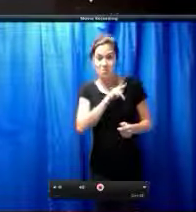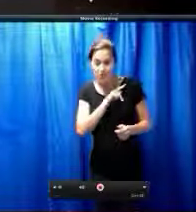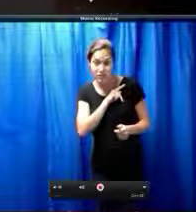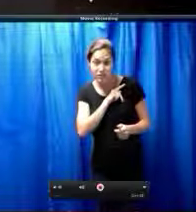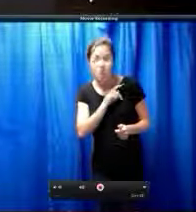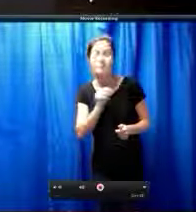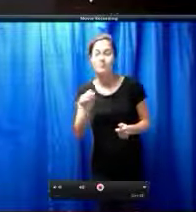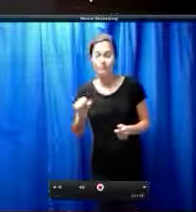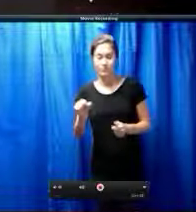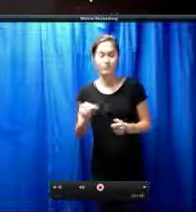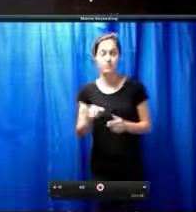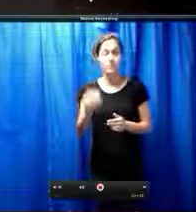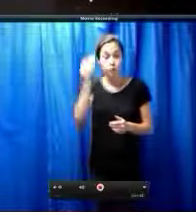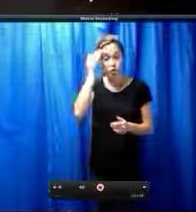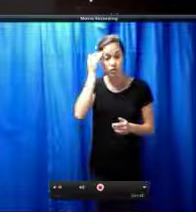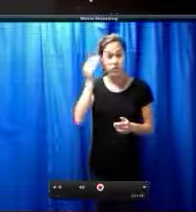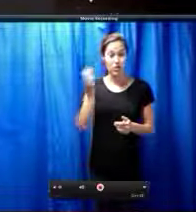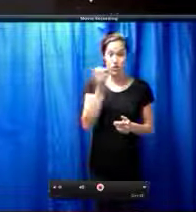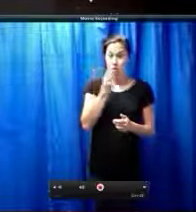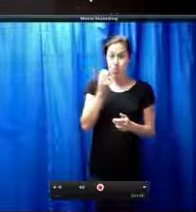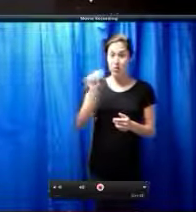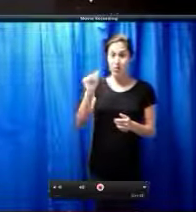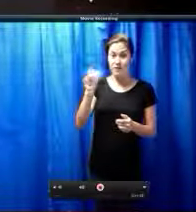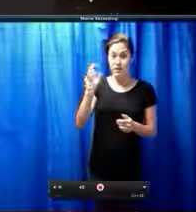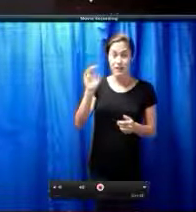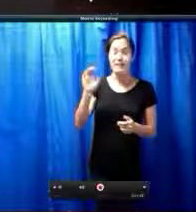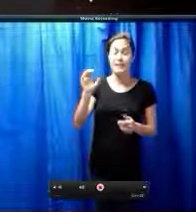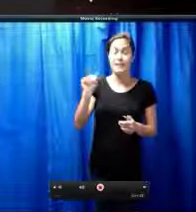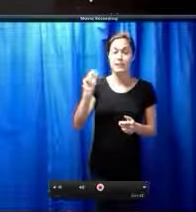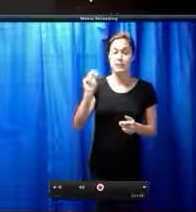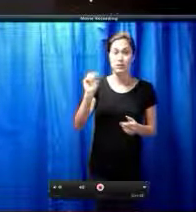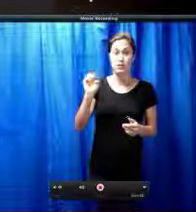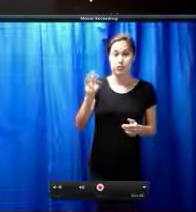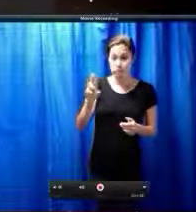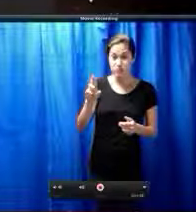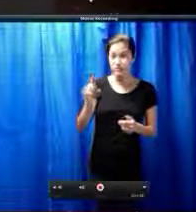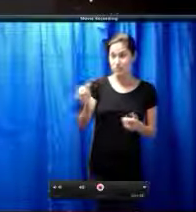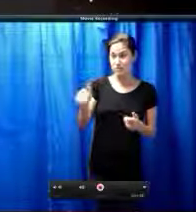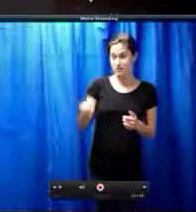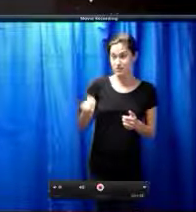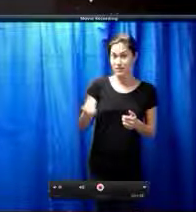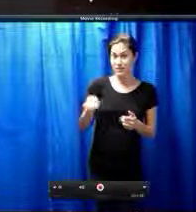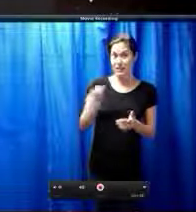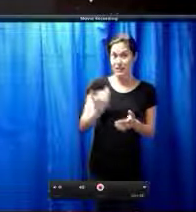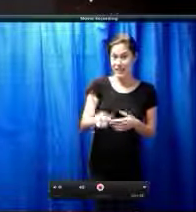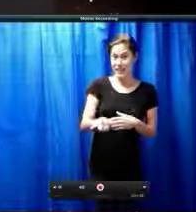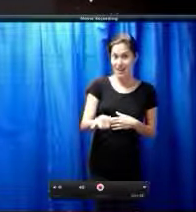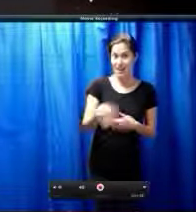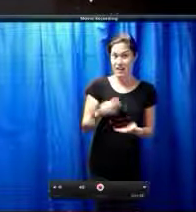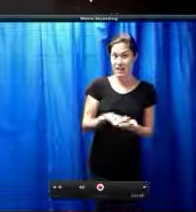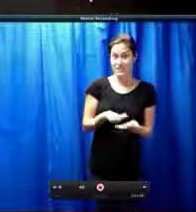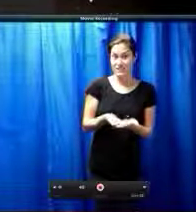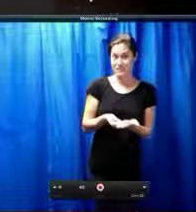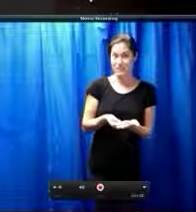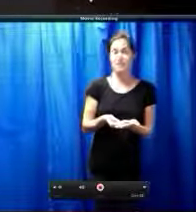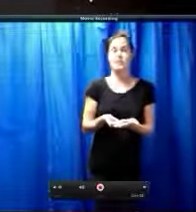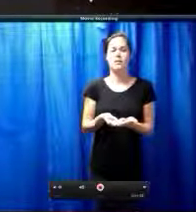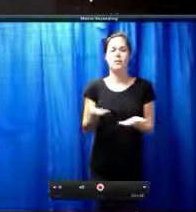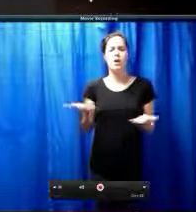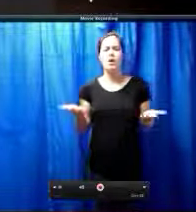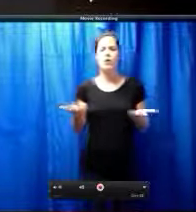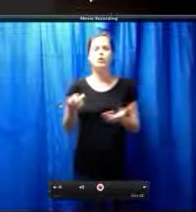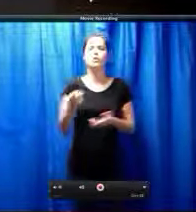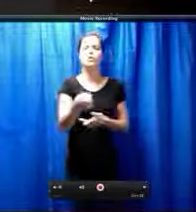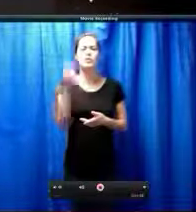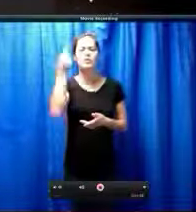cancer? Cool. All right, so oral cancers. What are some of the things that you guys might think cause oral